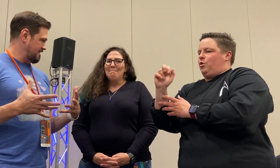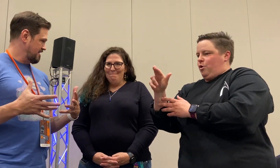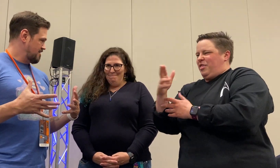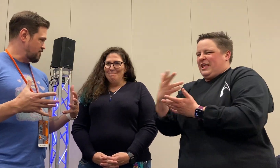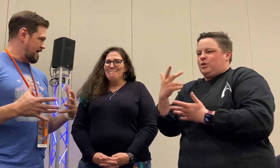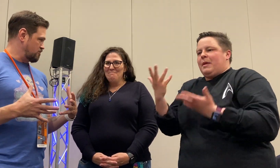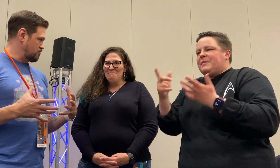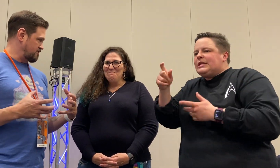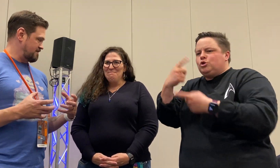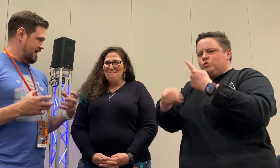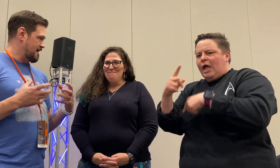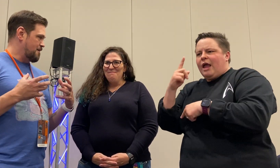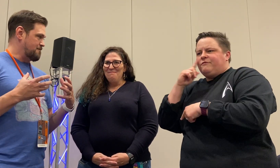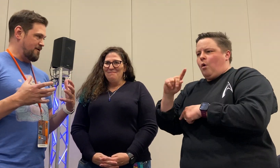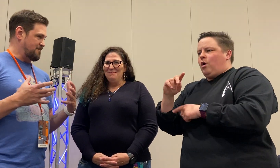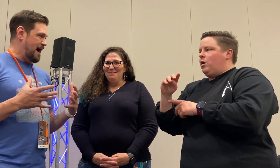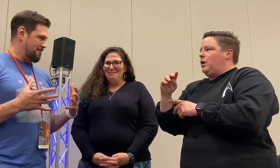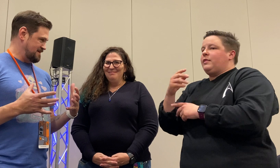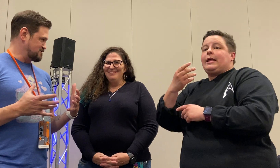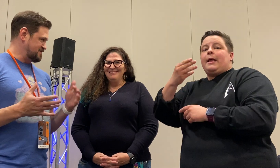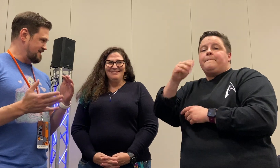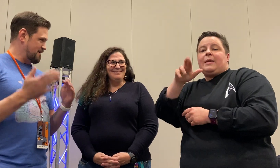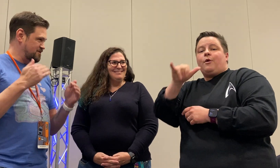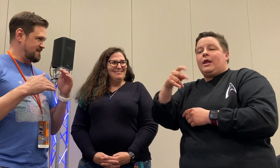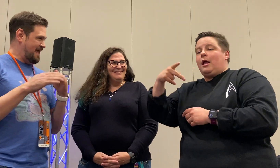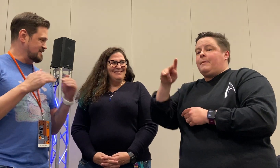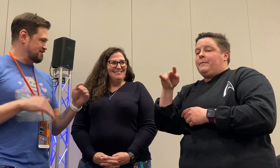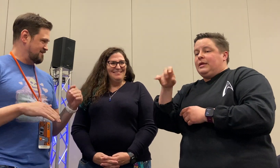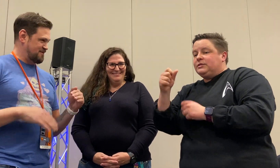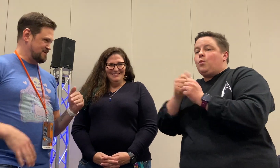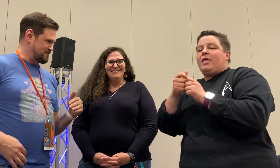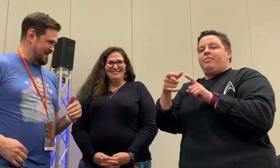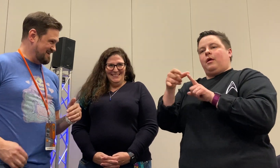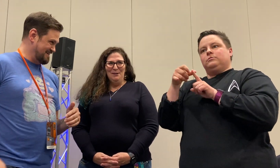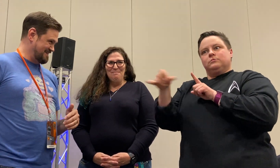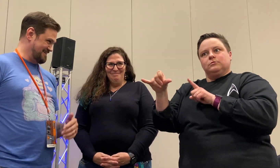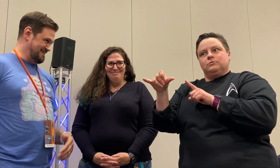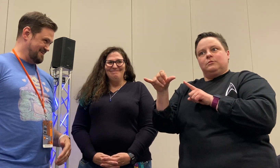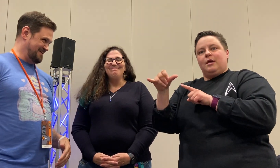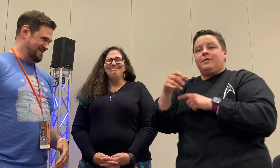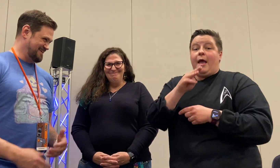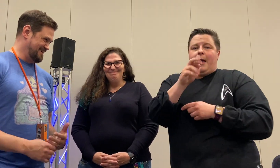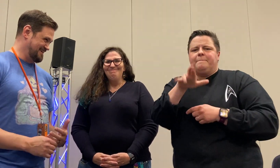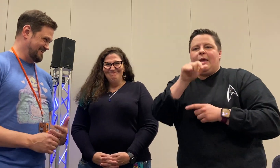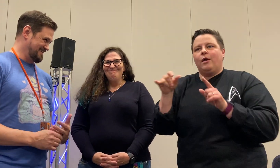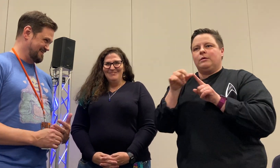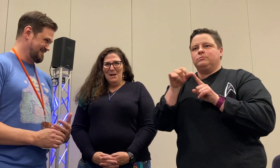for Michael Rooker, like Mary Poppins with the, with an expletive in between. Yep. Yep.